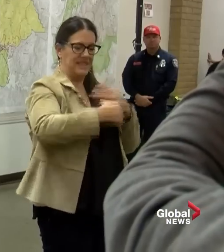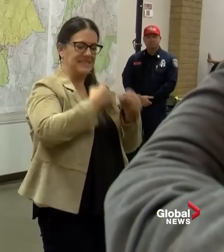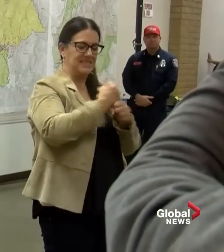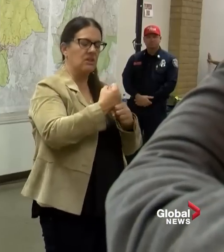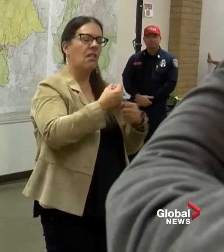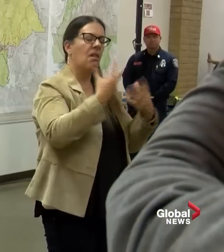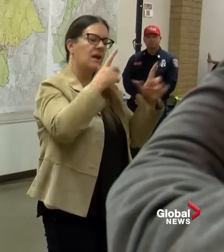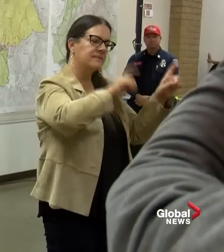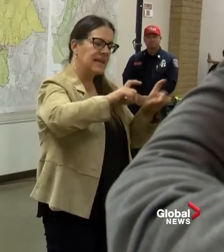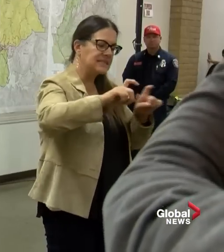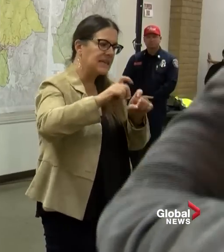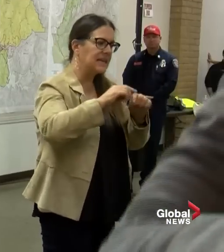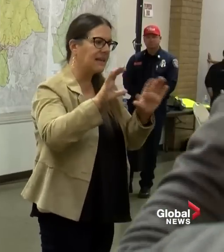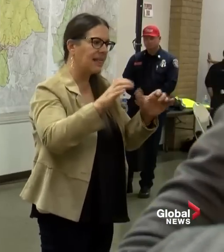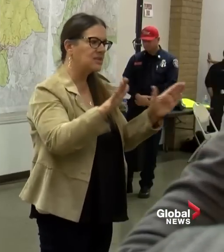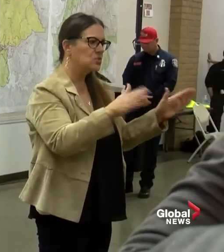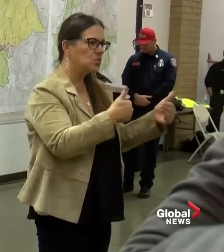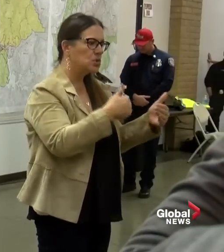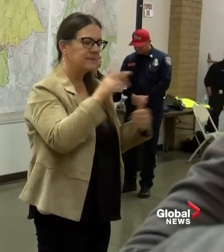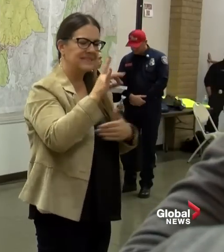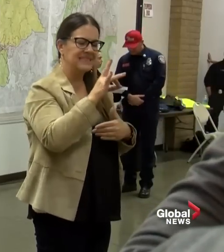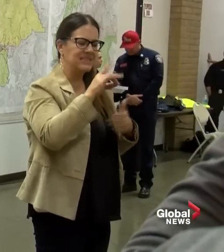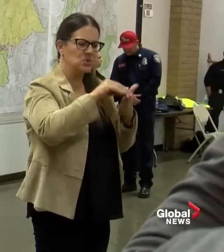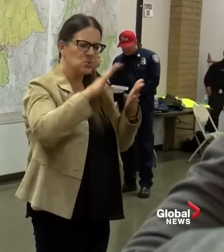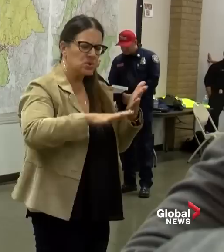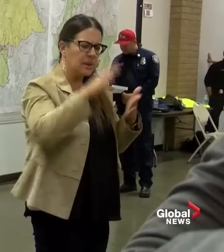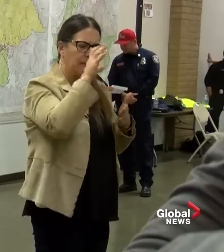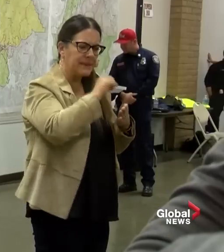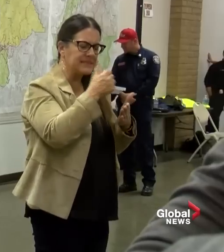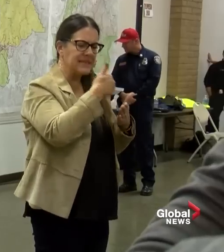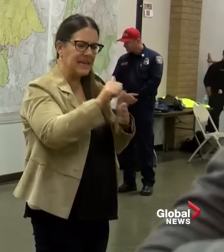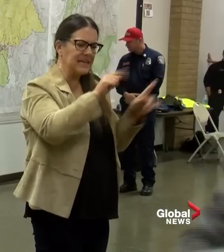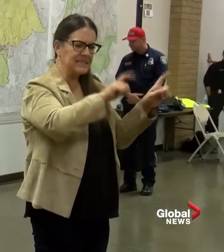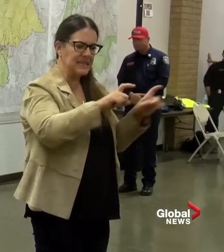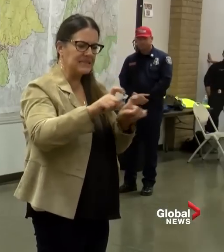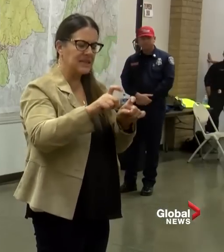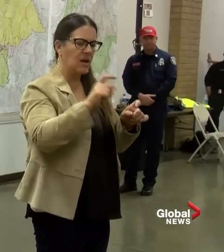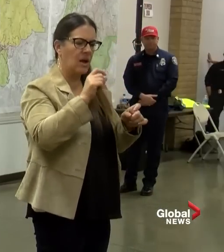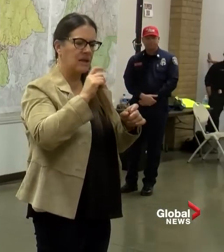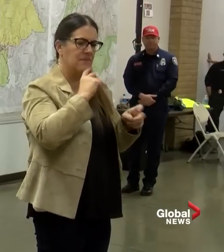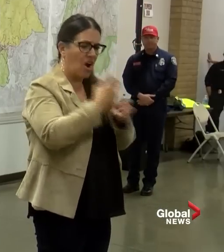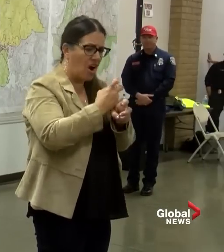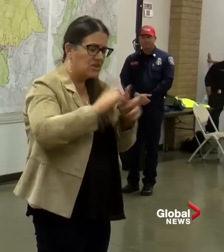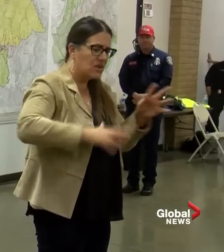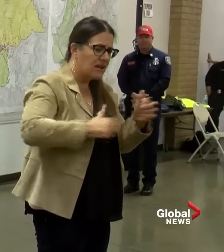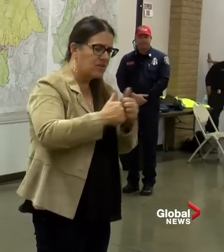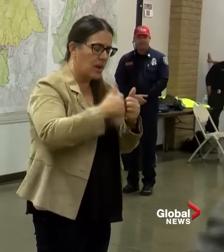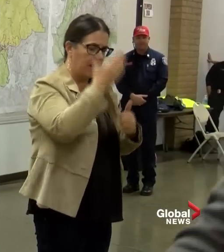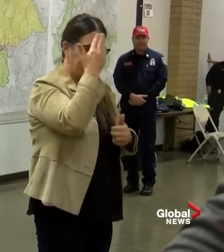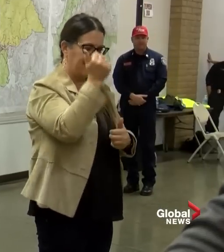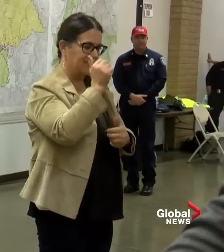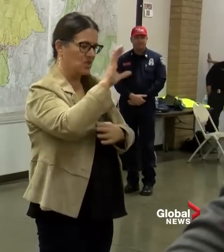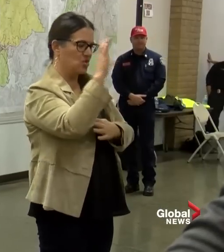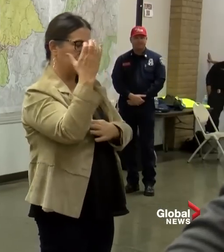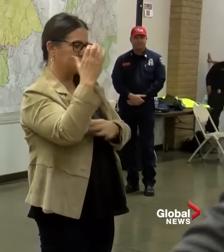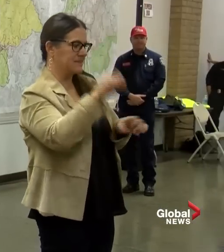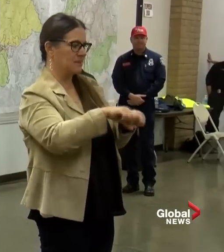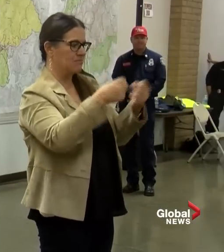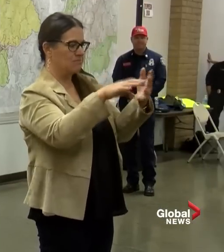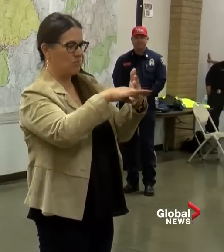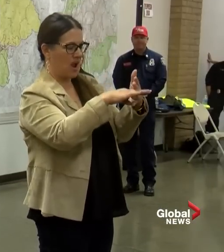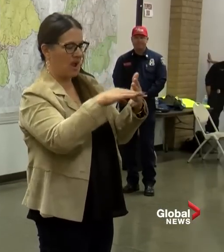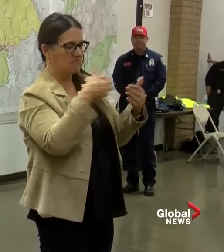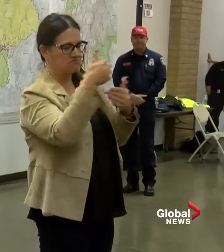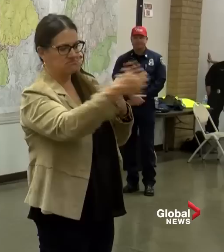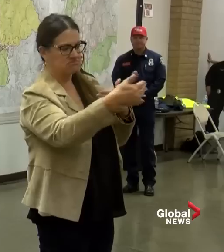there's a lot of testing in classrooms. Did they miss out on anything like that? And will that be difficult to catch up? Because Christmas break, I'd imagine, is soon after December